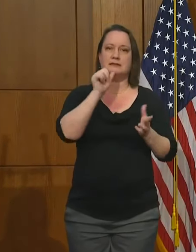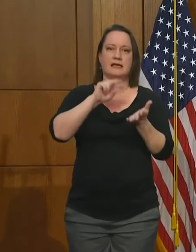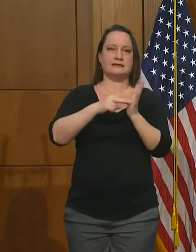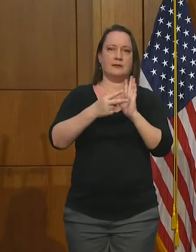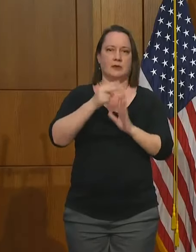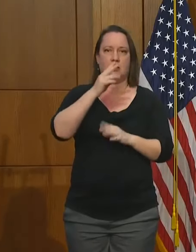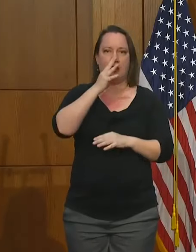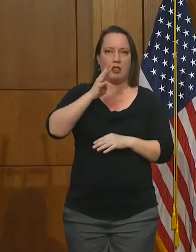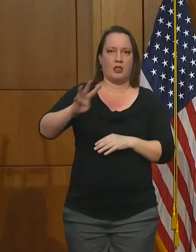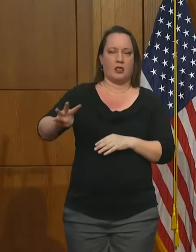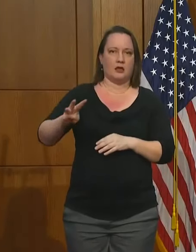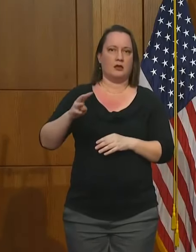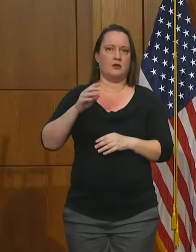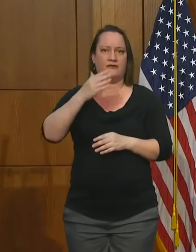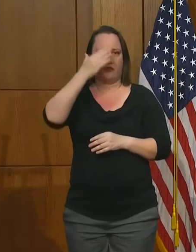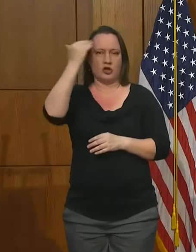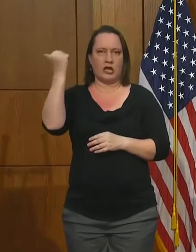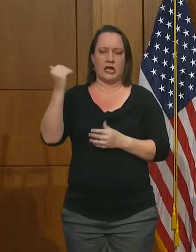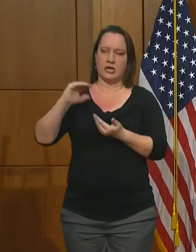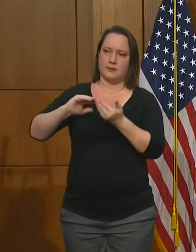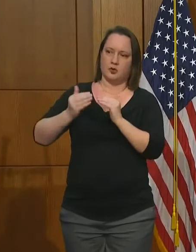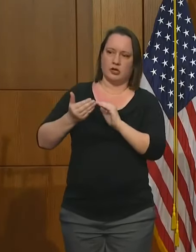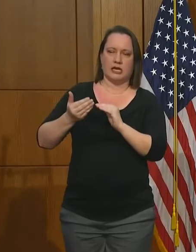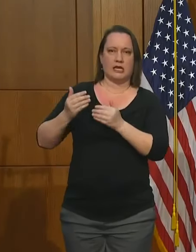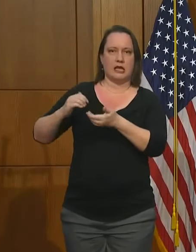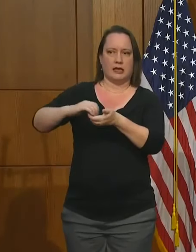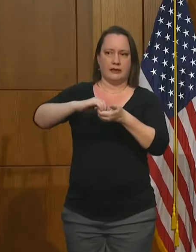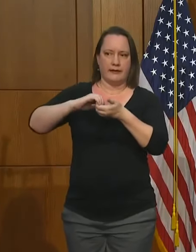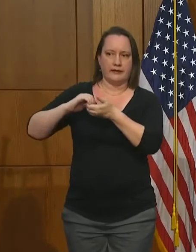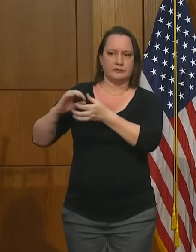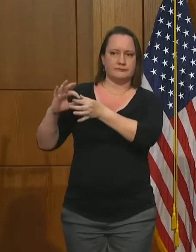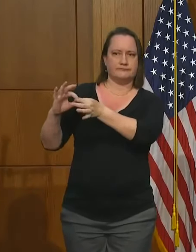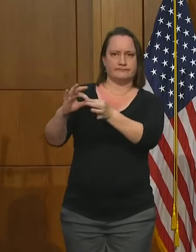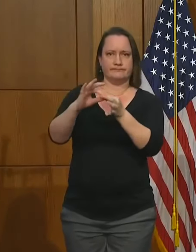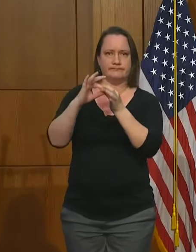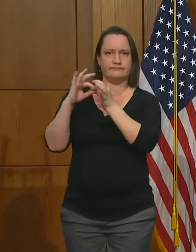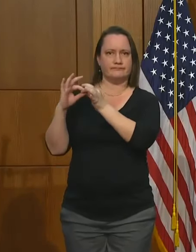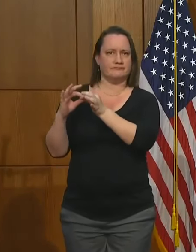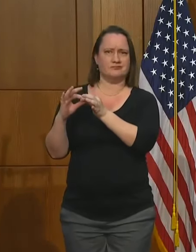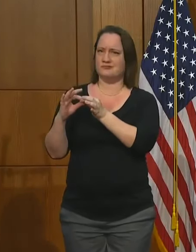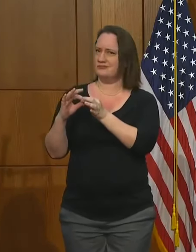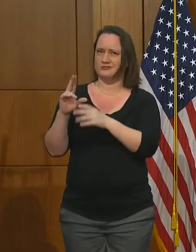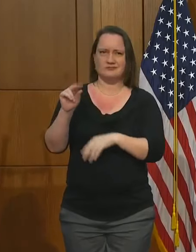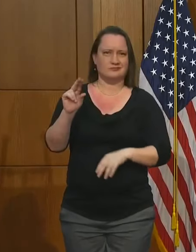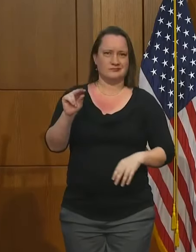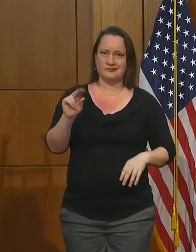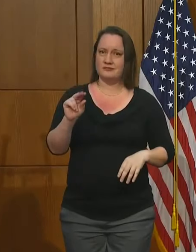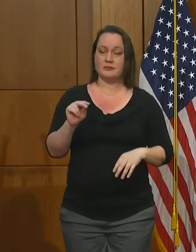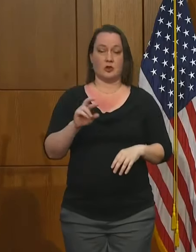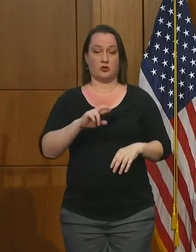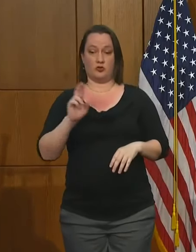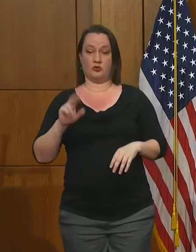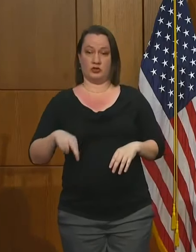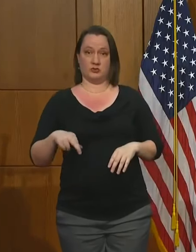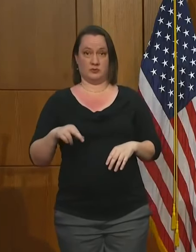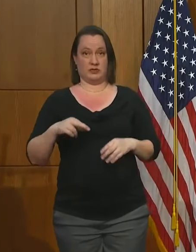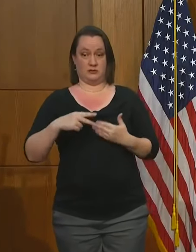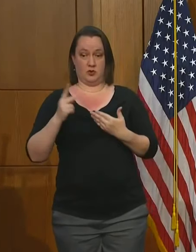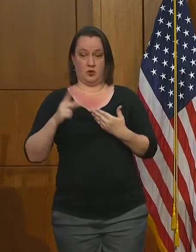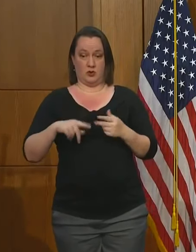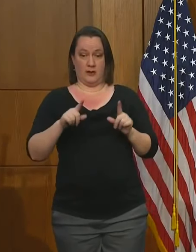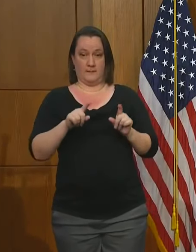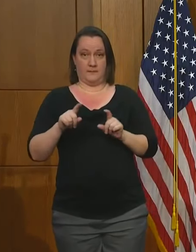community engagement, community relationship, and community connection. So, the Richmond pilot is only the first of